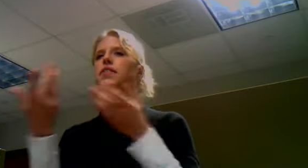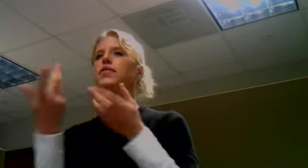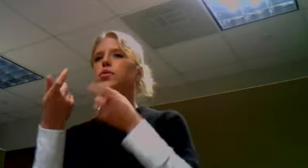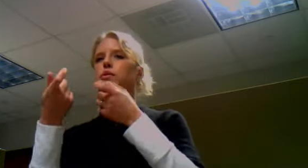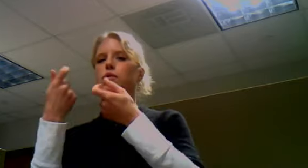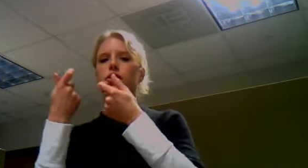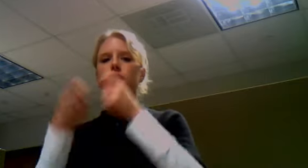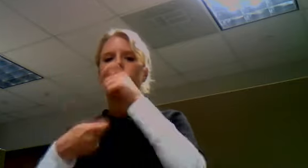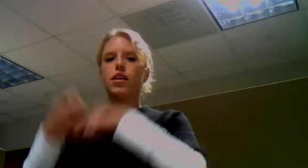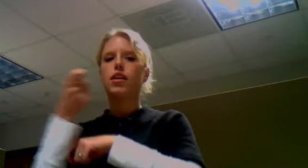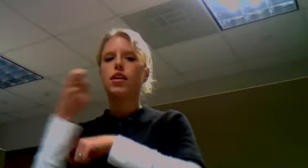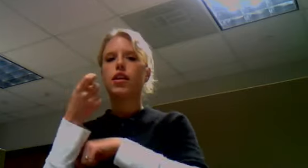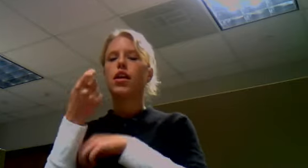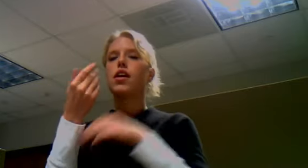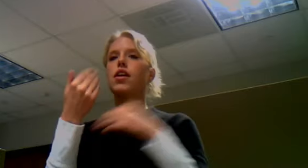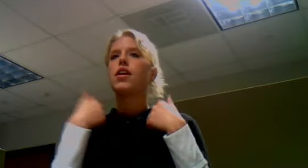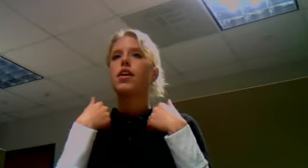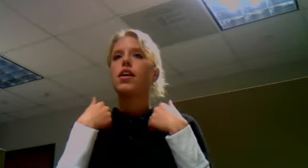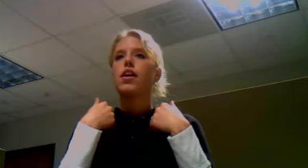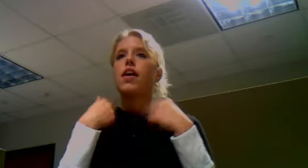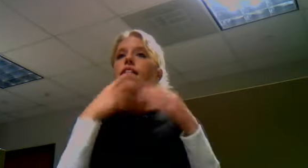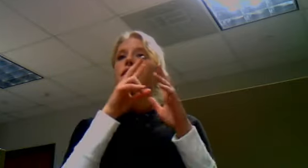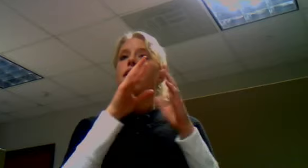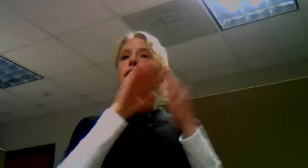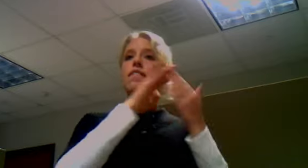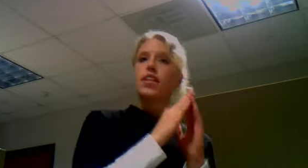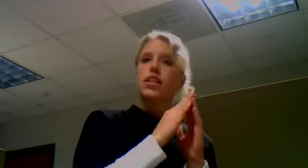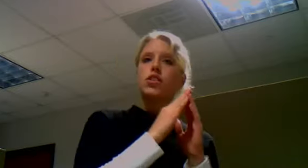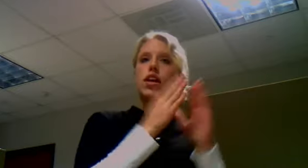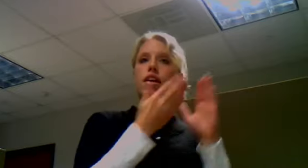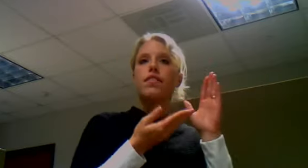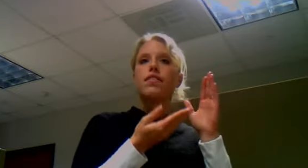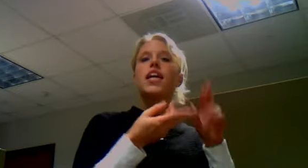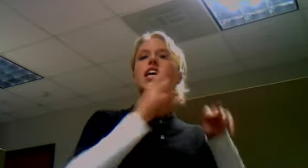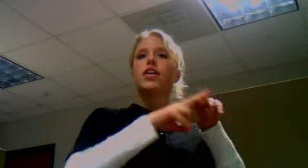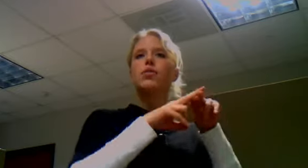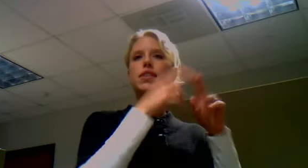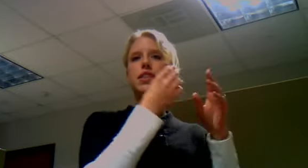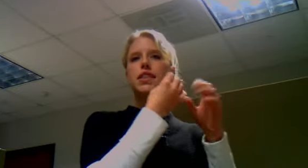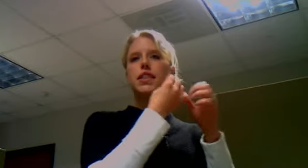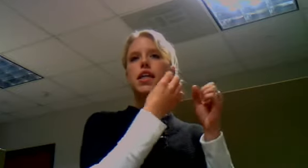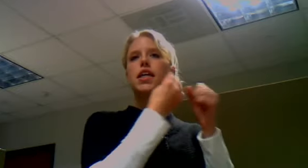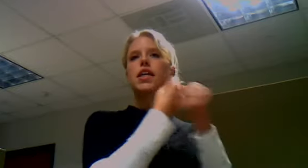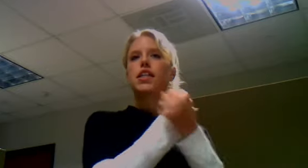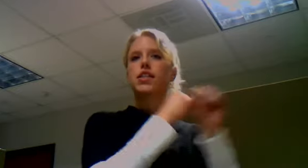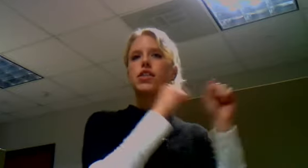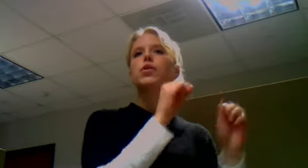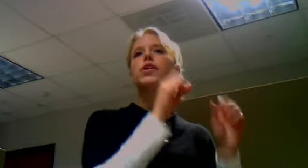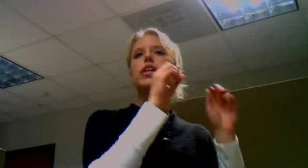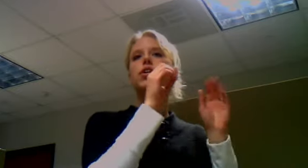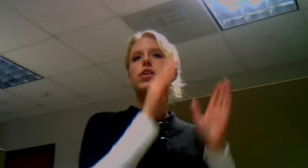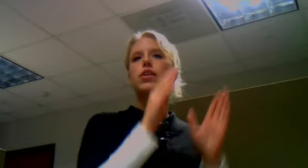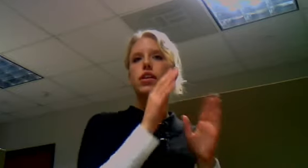have introduced village elections, they have increased the security of proprietors, and they have increased